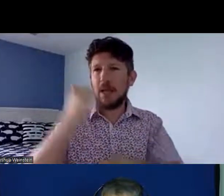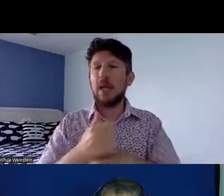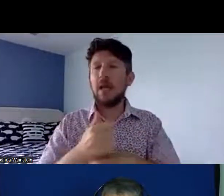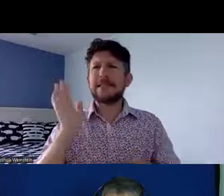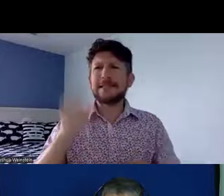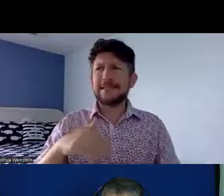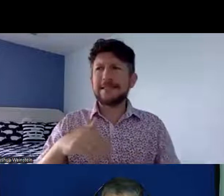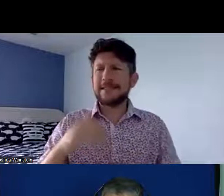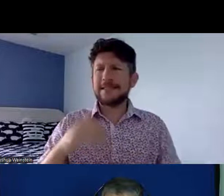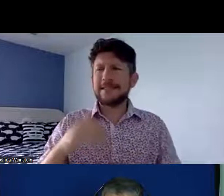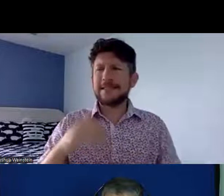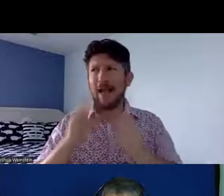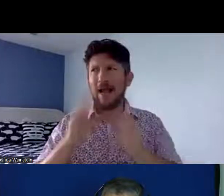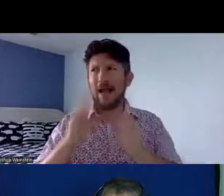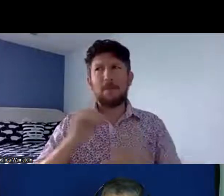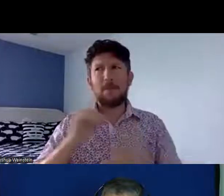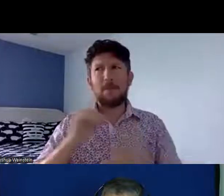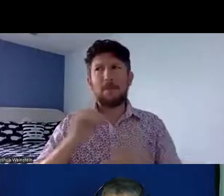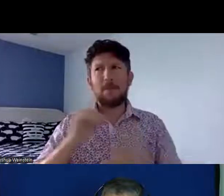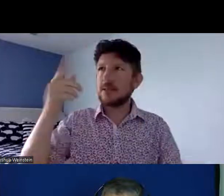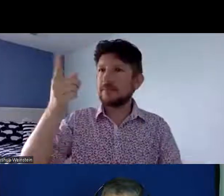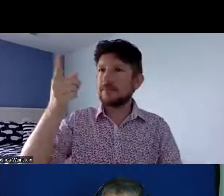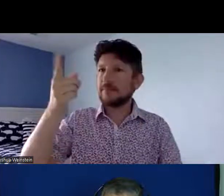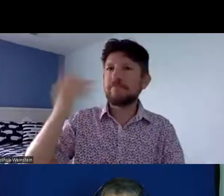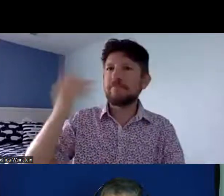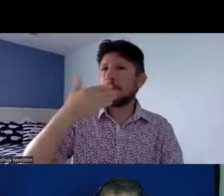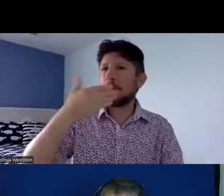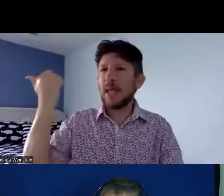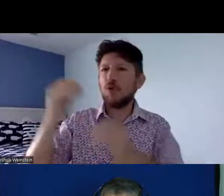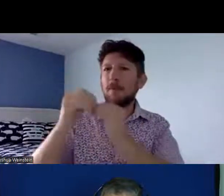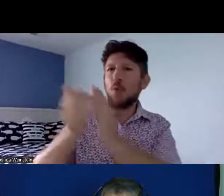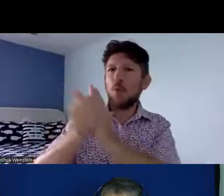A fixed mindset, on the other hand,